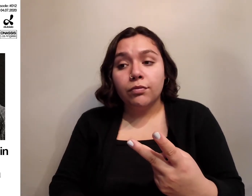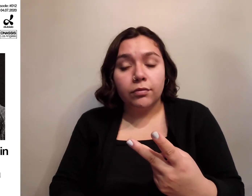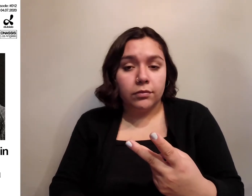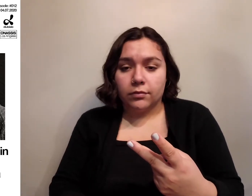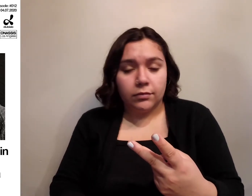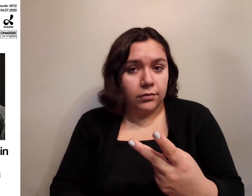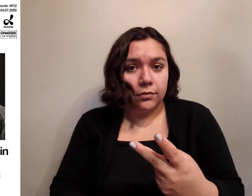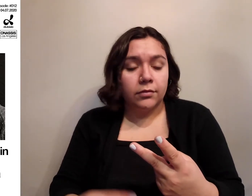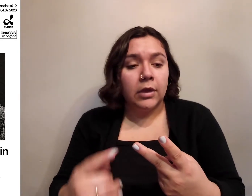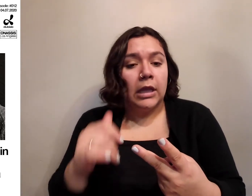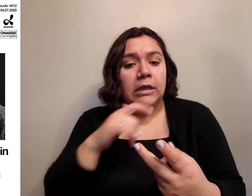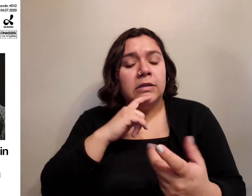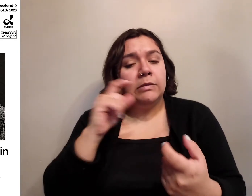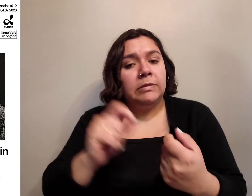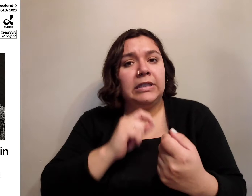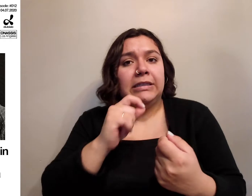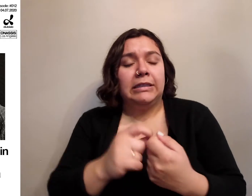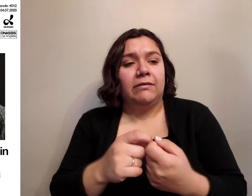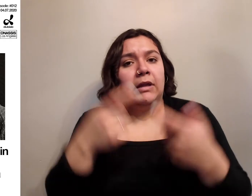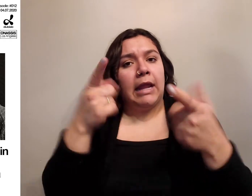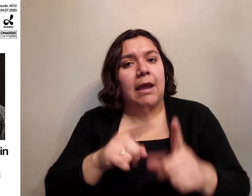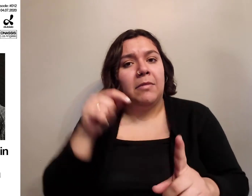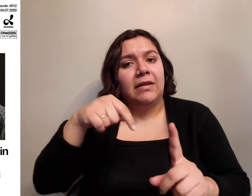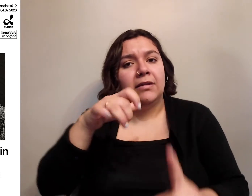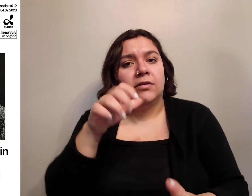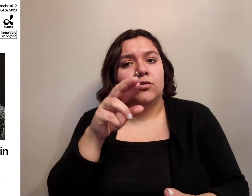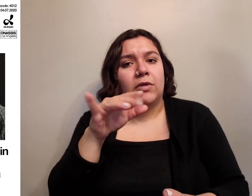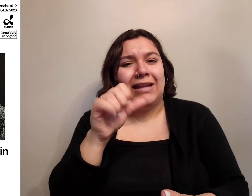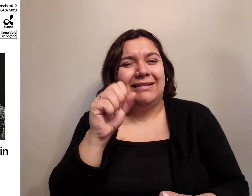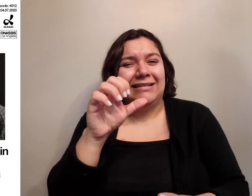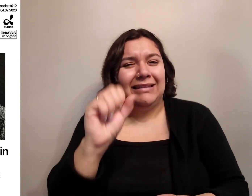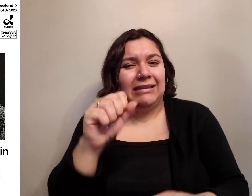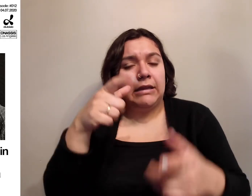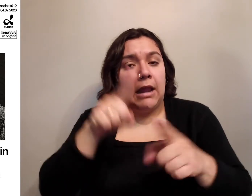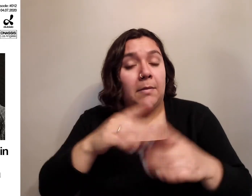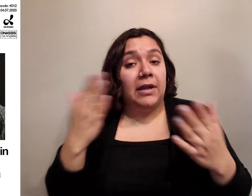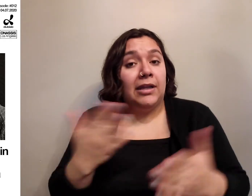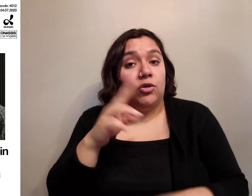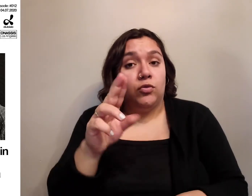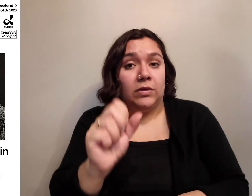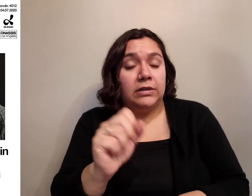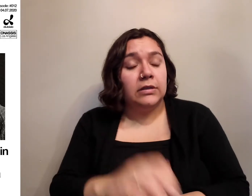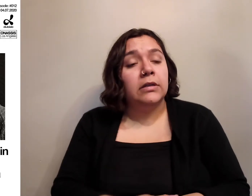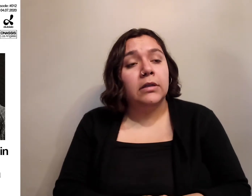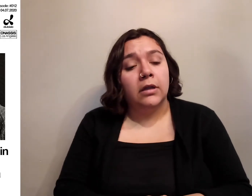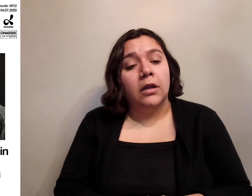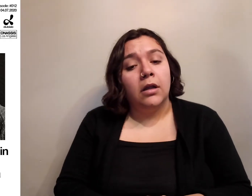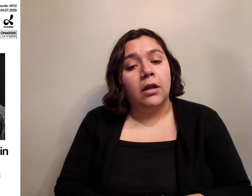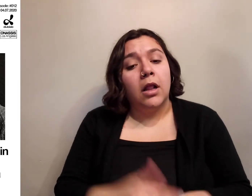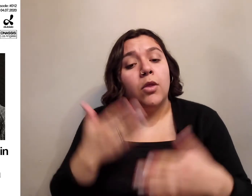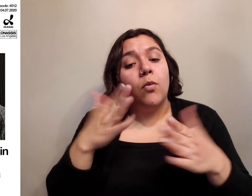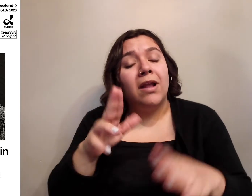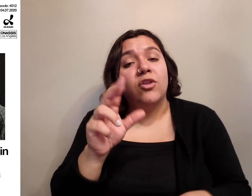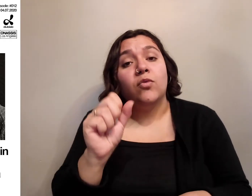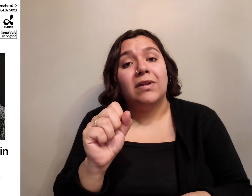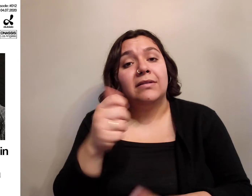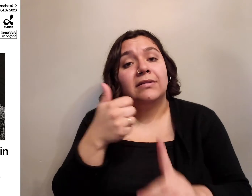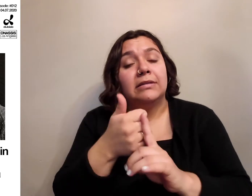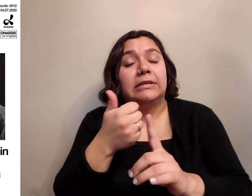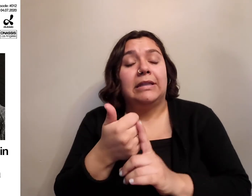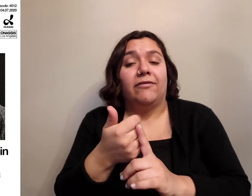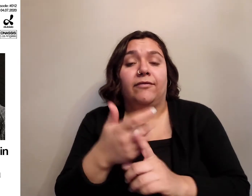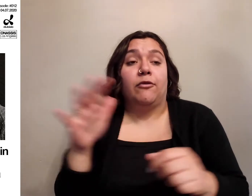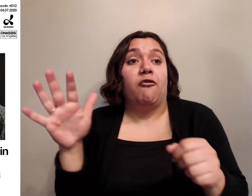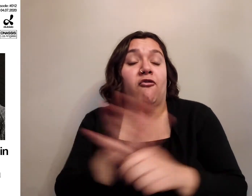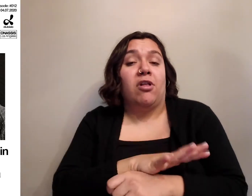particular manifestation of this crisis in the United States, and the way that the U.S. is just